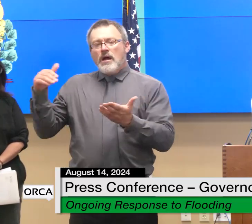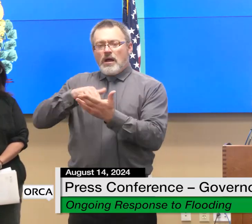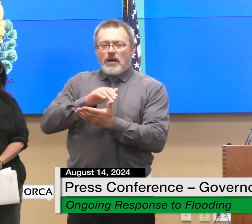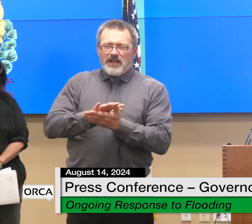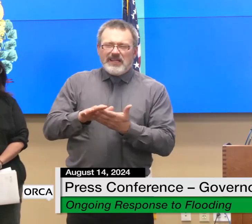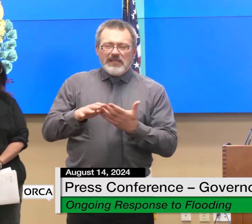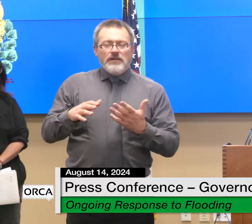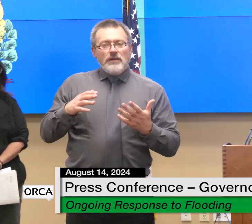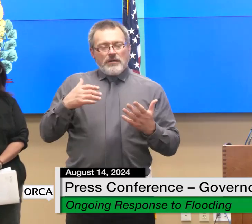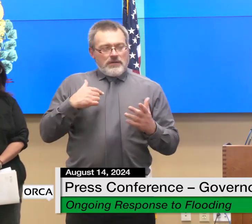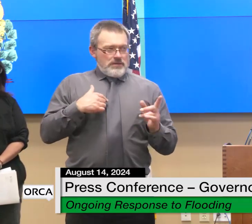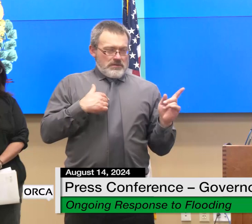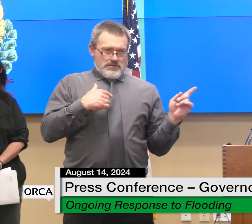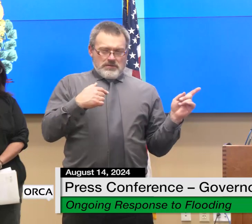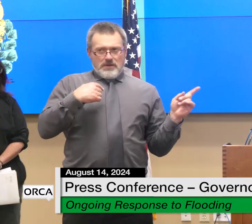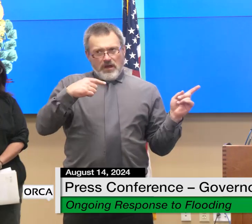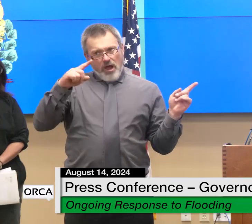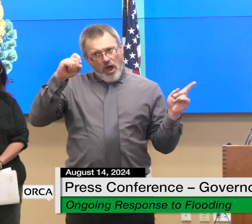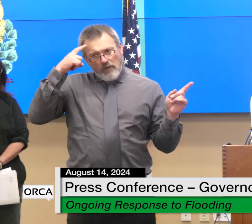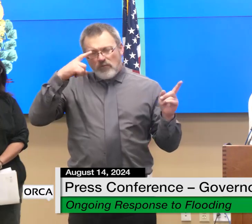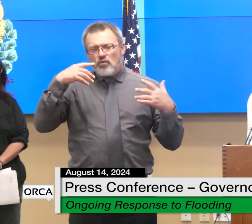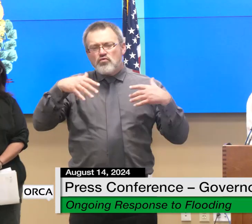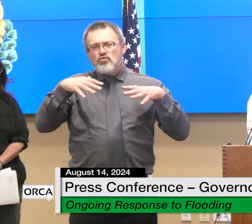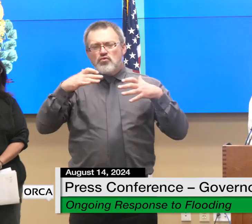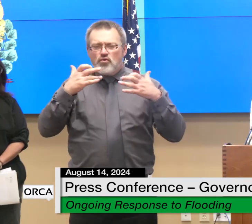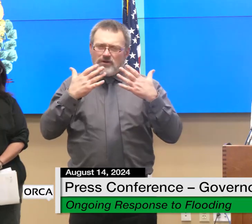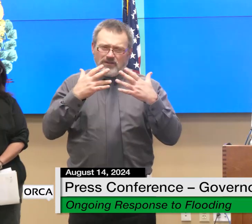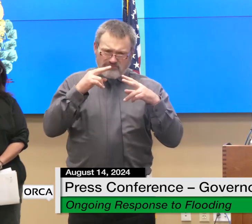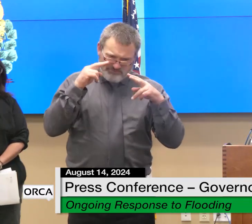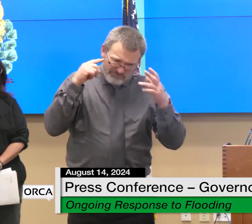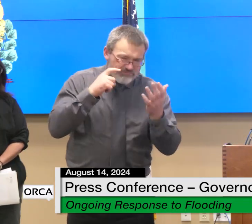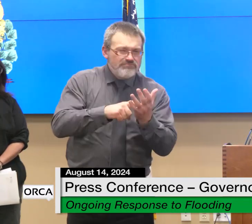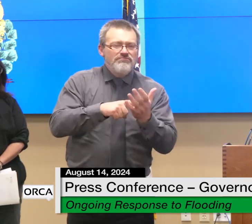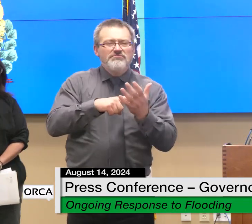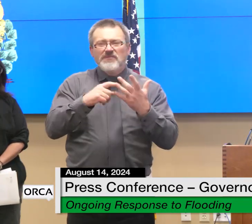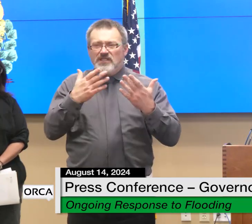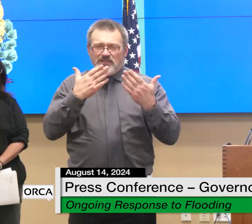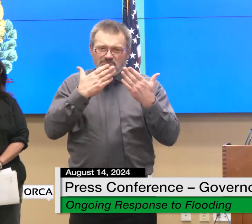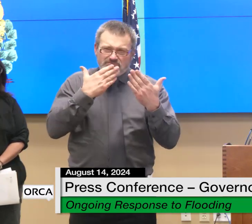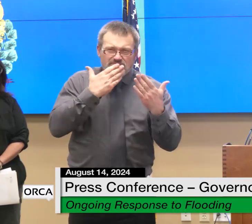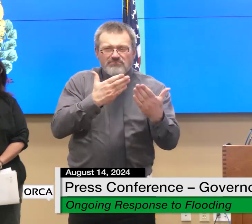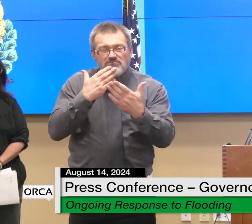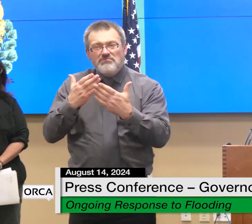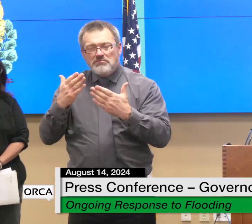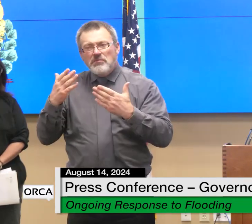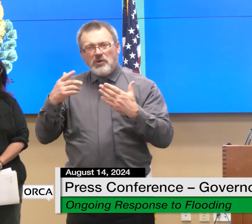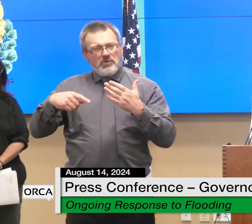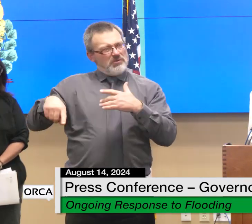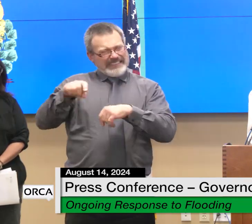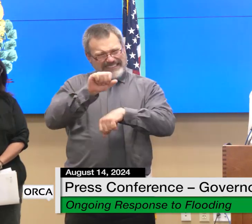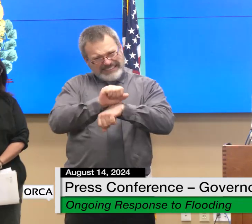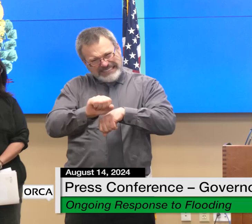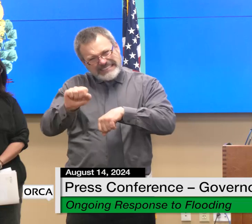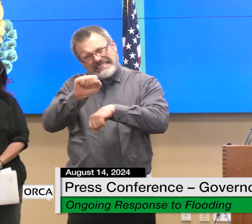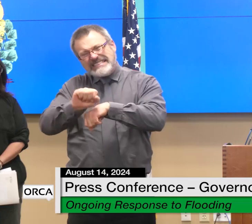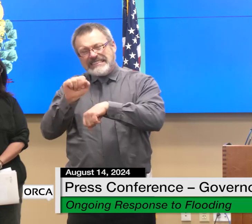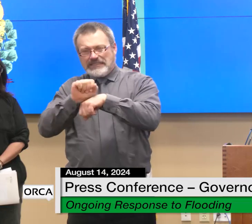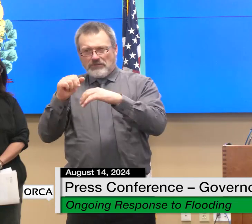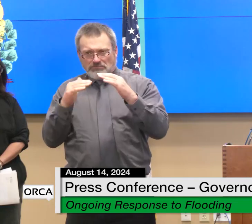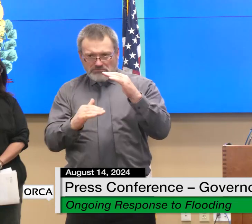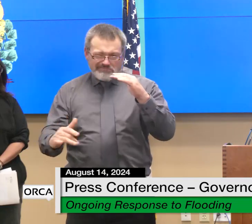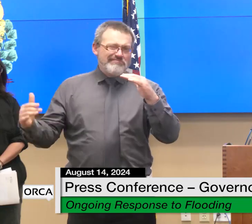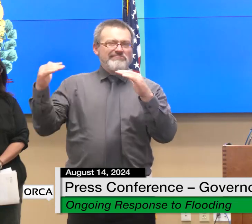you're doing to help clean up, repair infrastructure, and help us recover. This includes